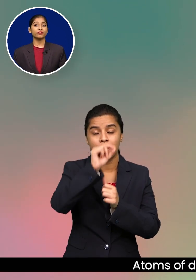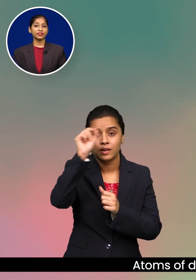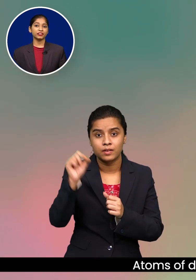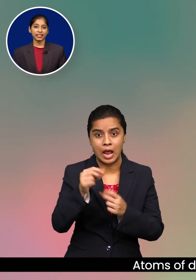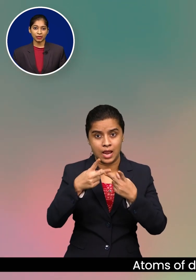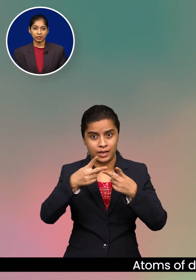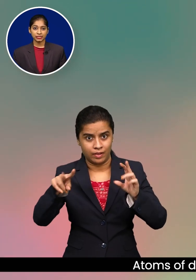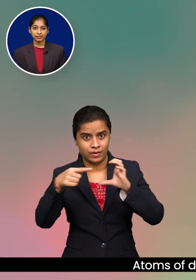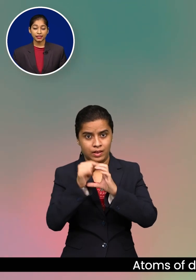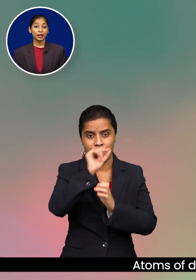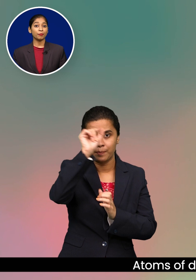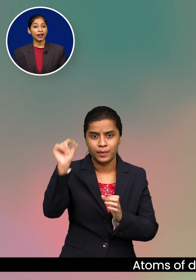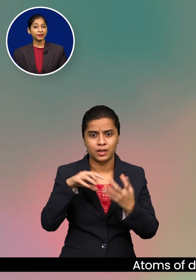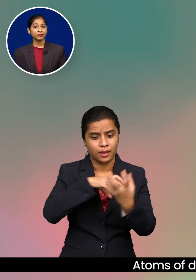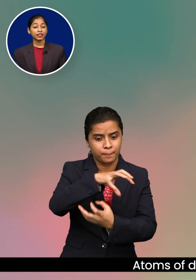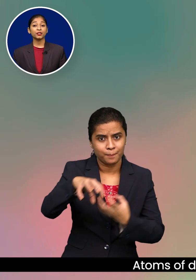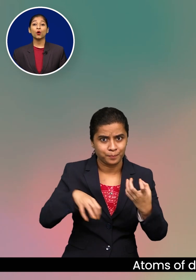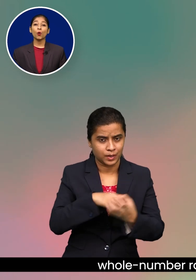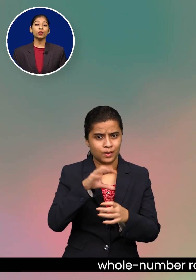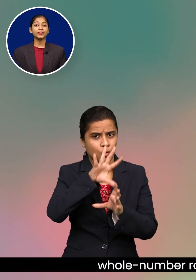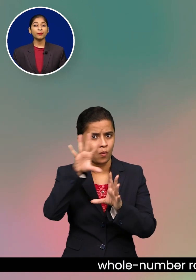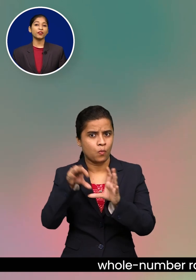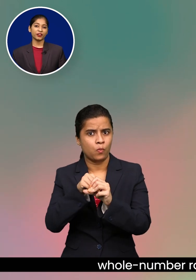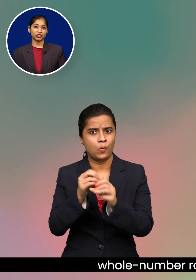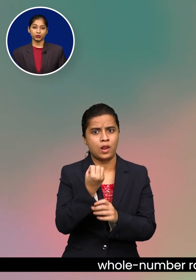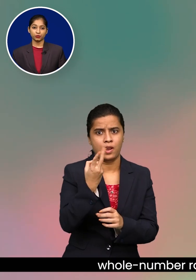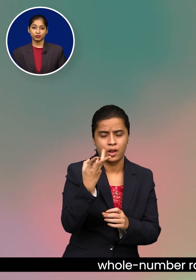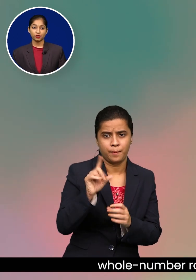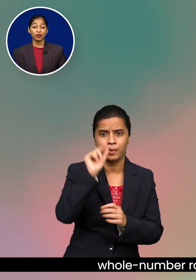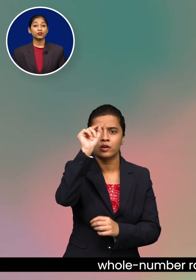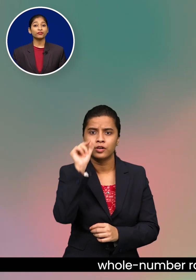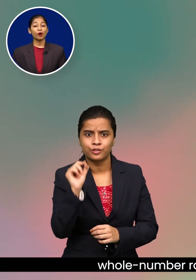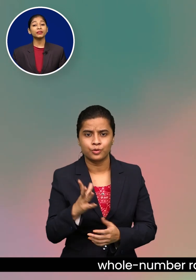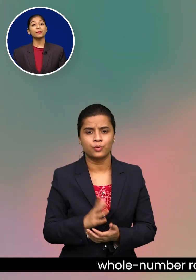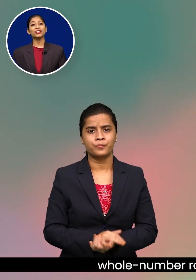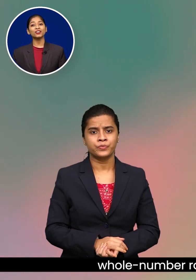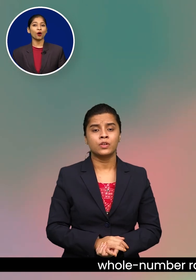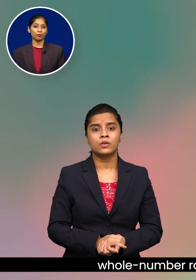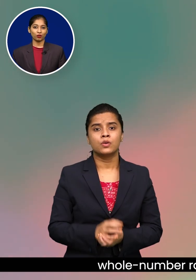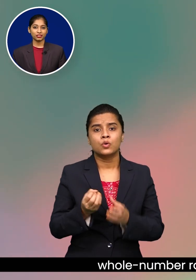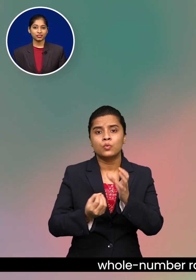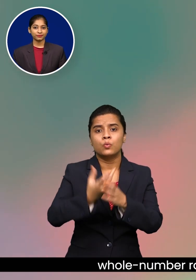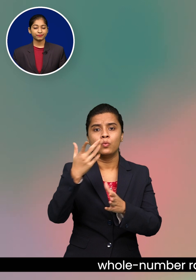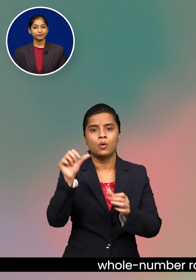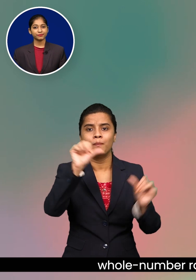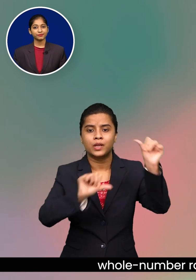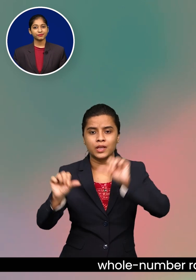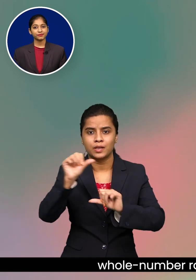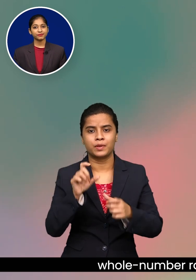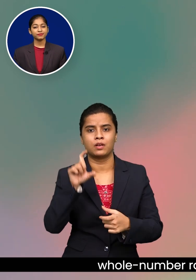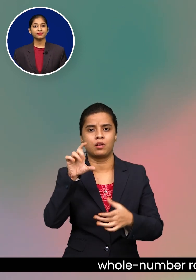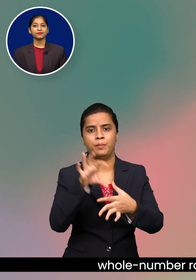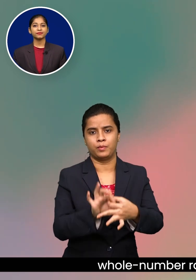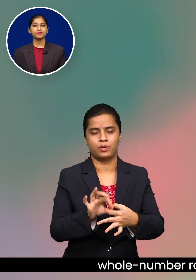Atoms of different elements combine in whole number ratios to form chemical compounds.